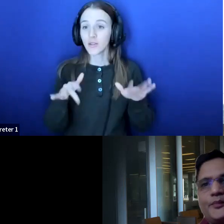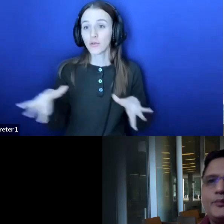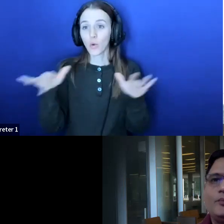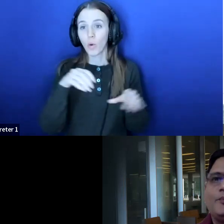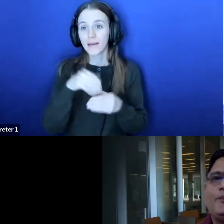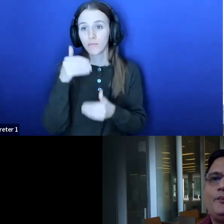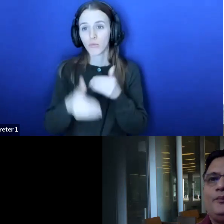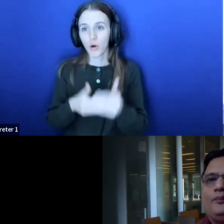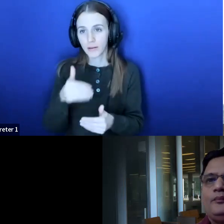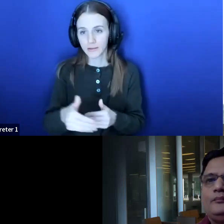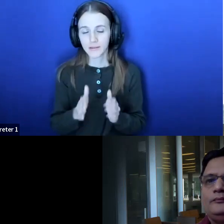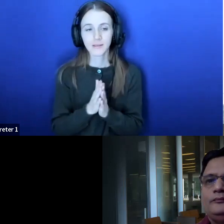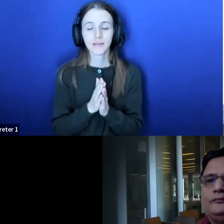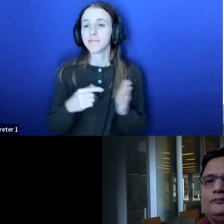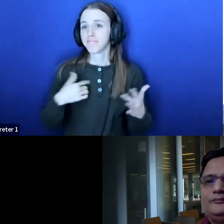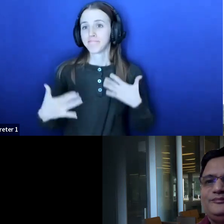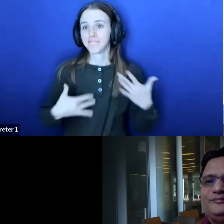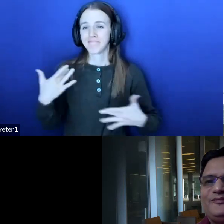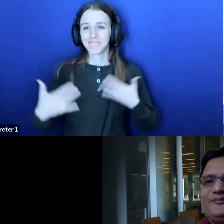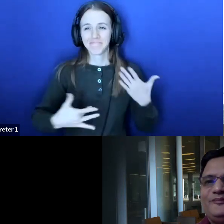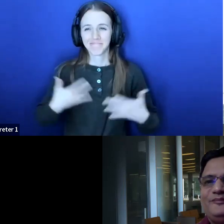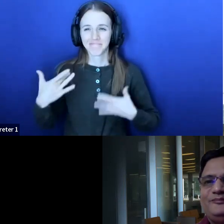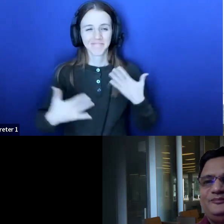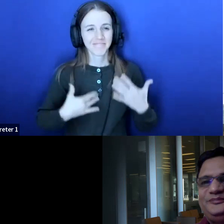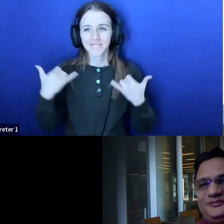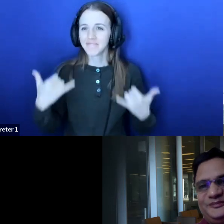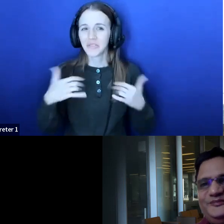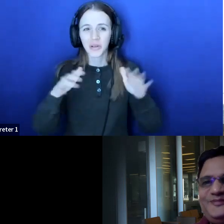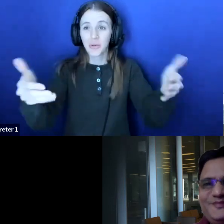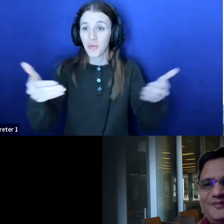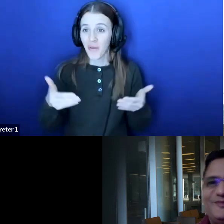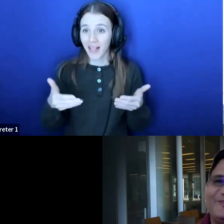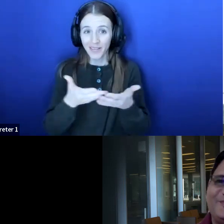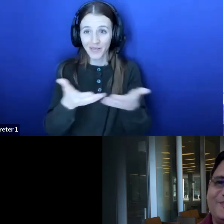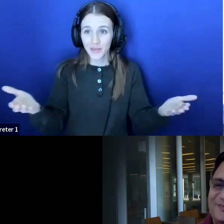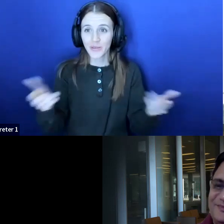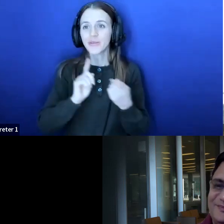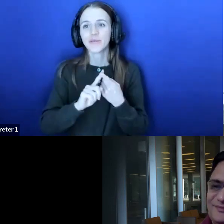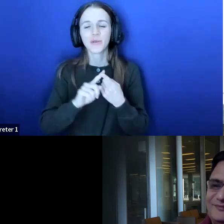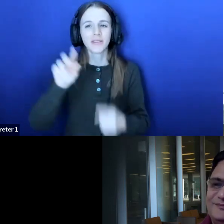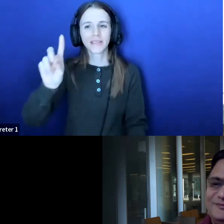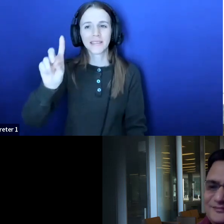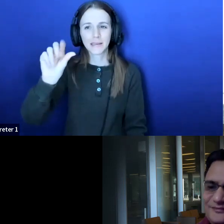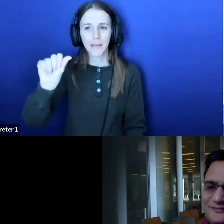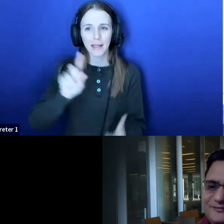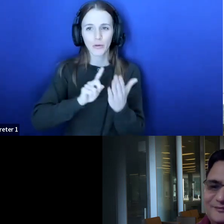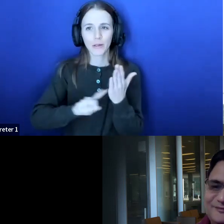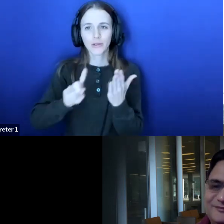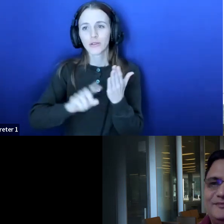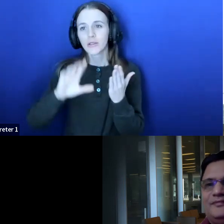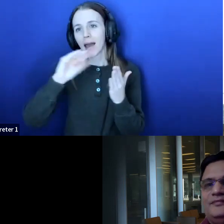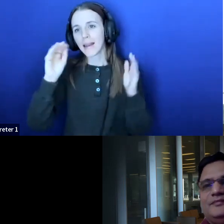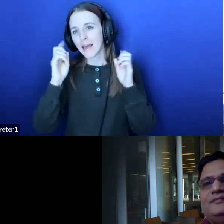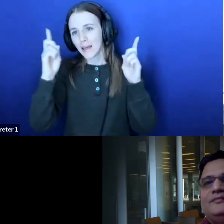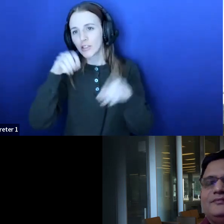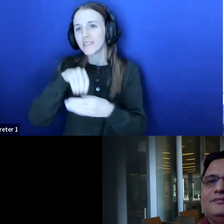Wonderful. I am so excited today. I want to welcome you to the Disability Research and Education in